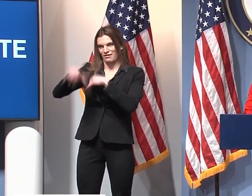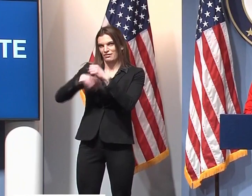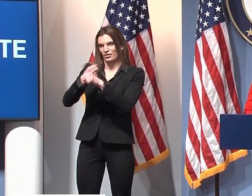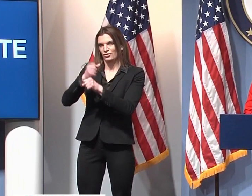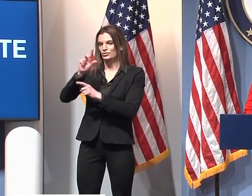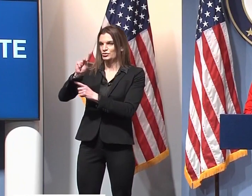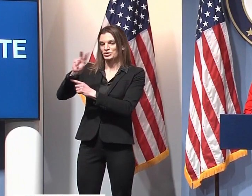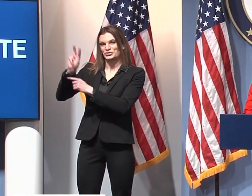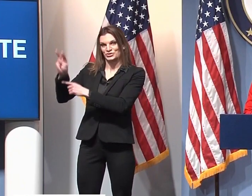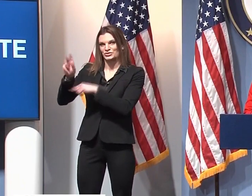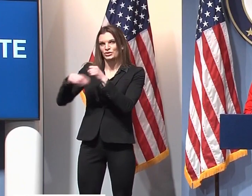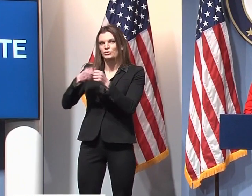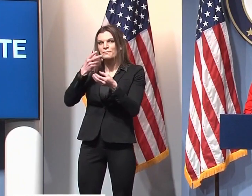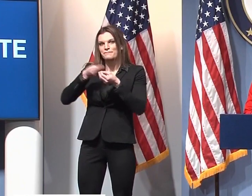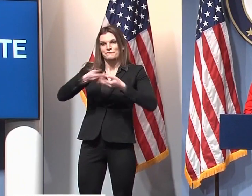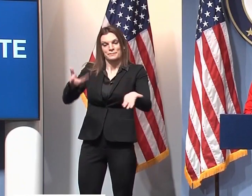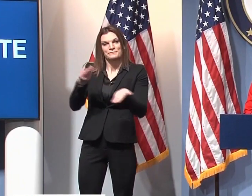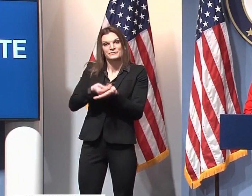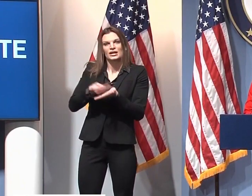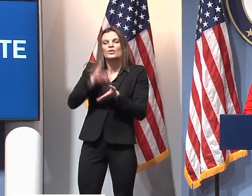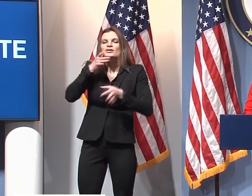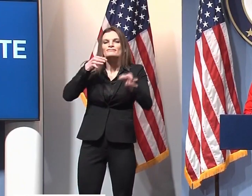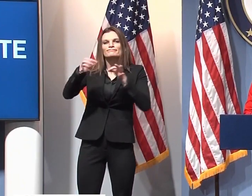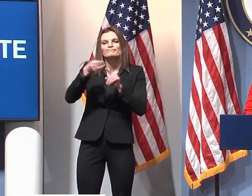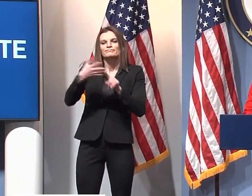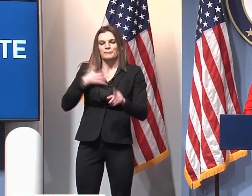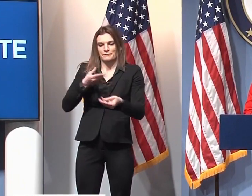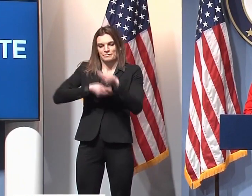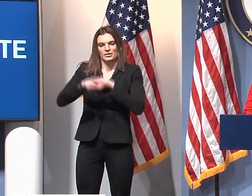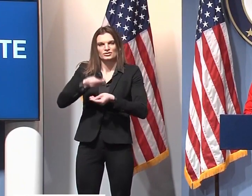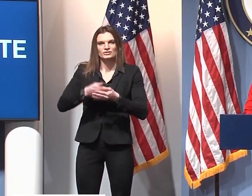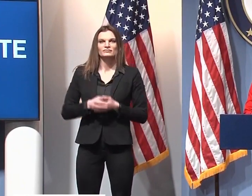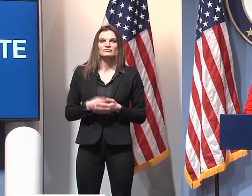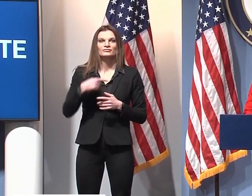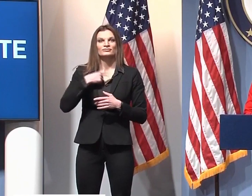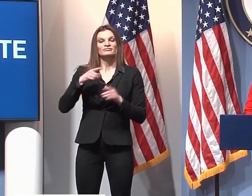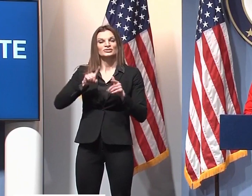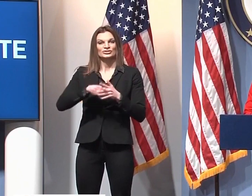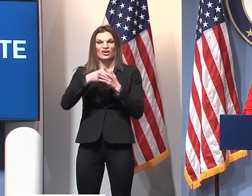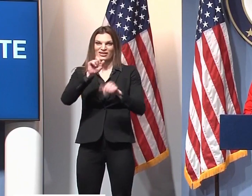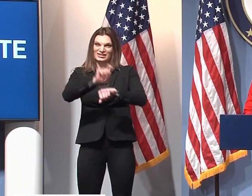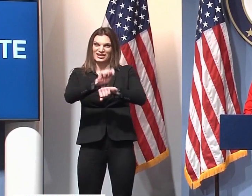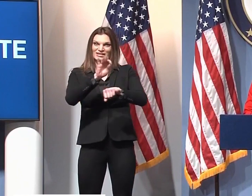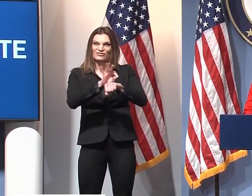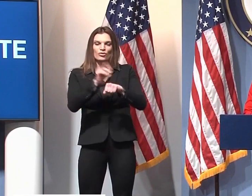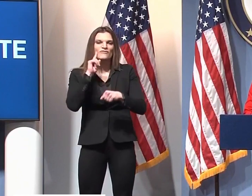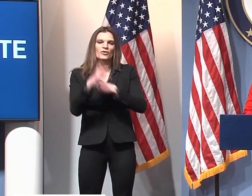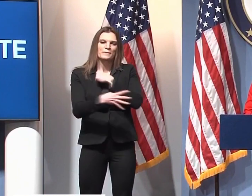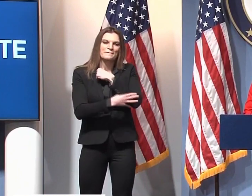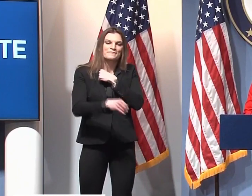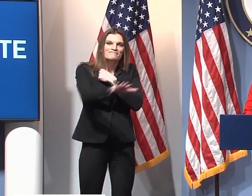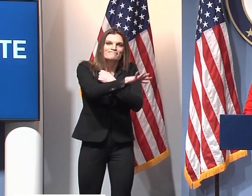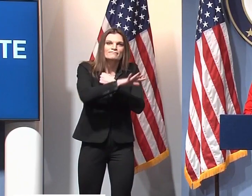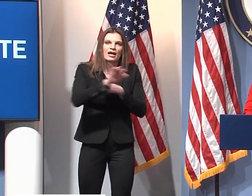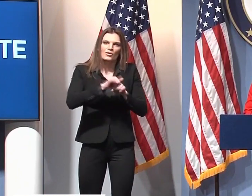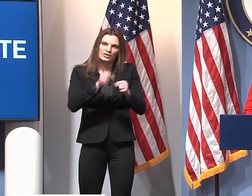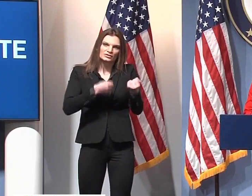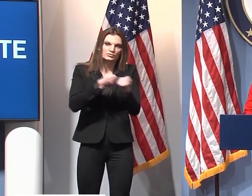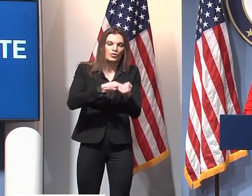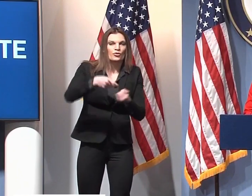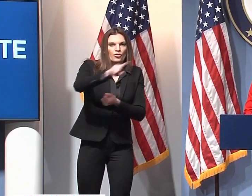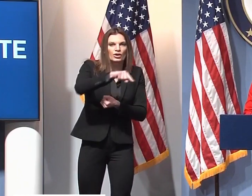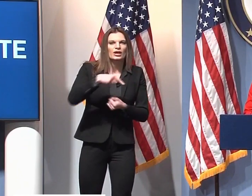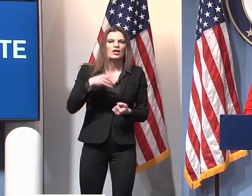findings from the Michigan Poverty Task Force that we launched in December of 2019. As the national vaccine